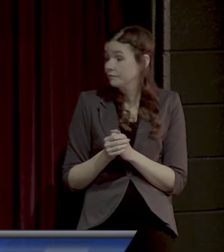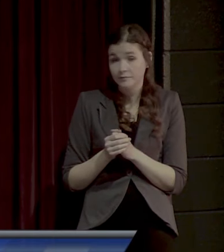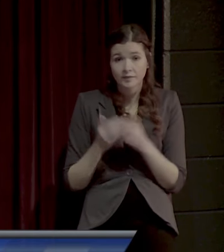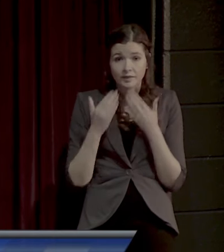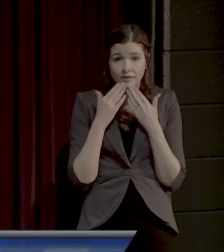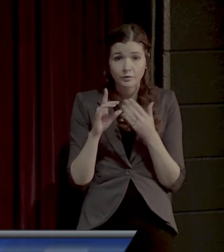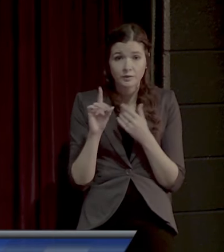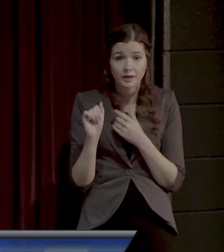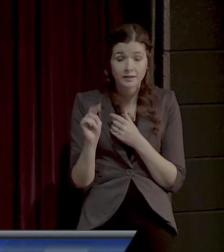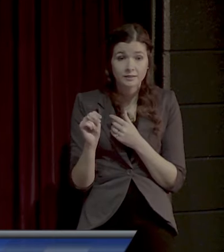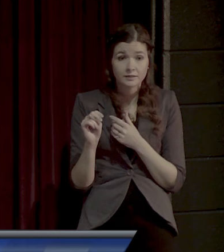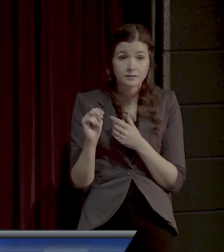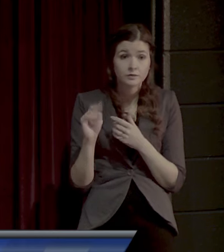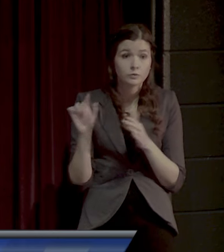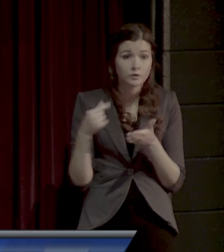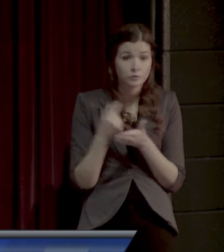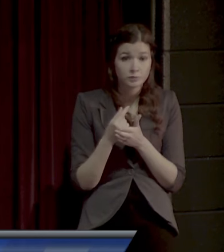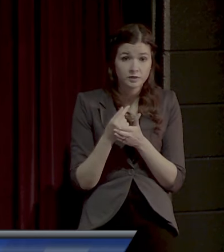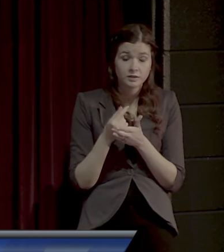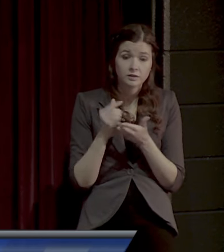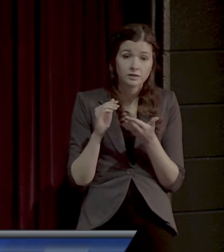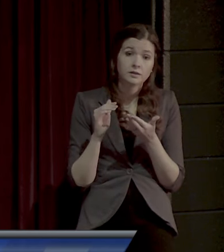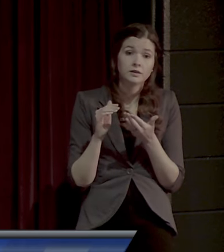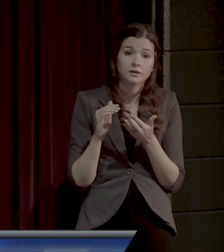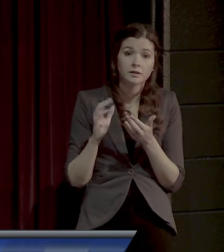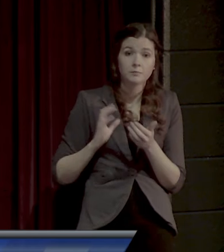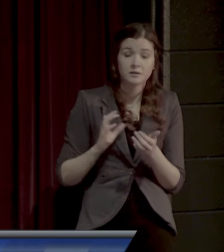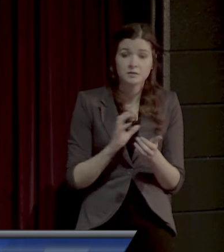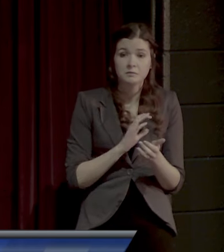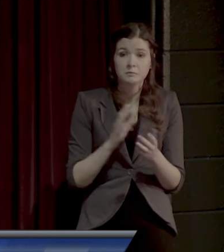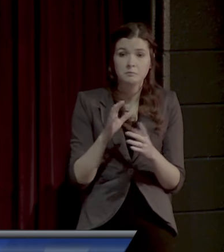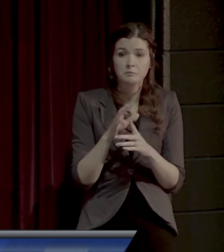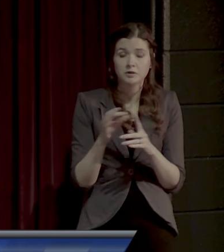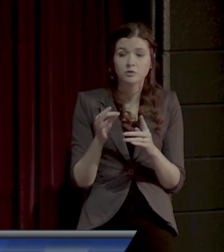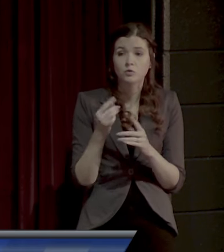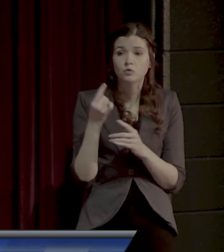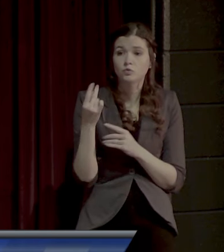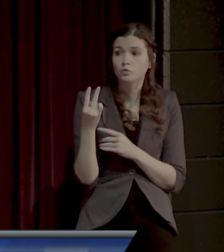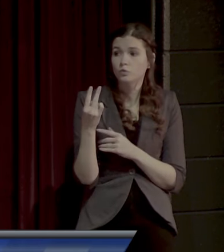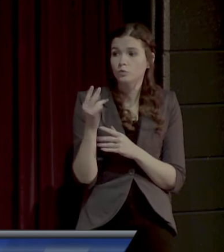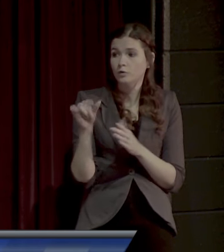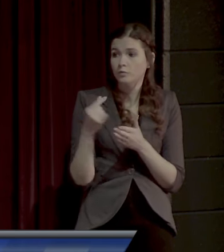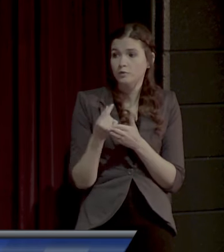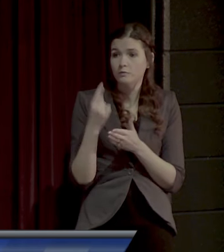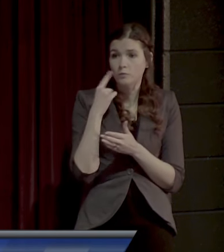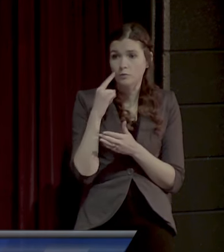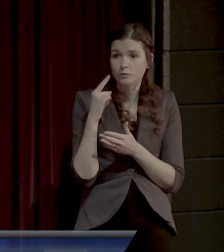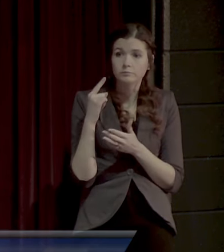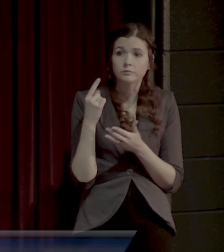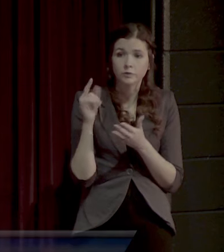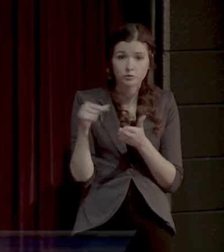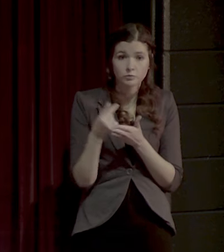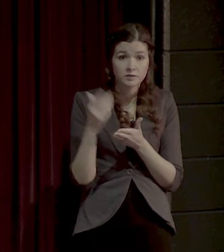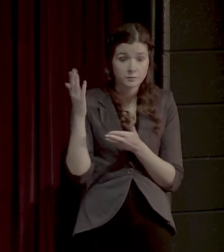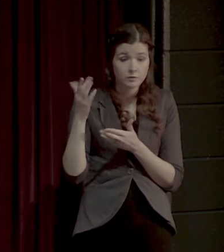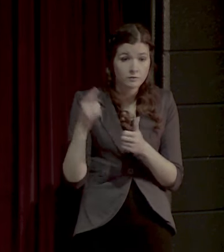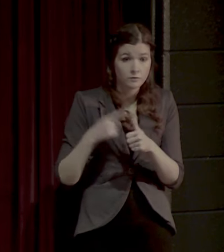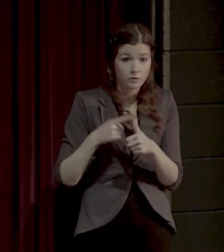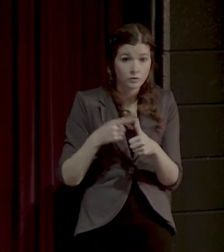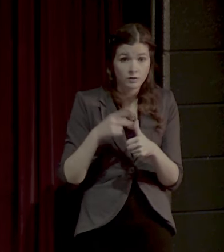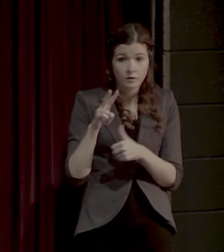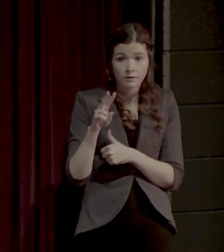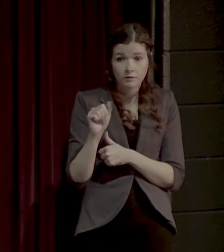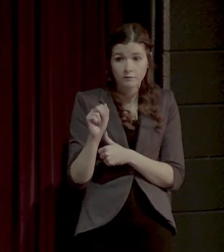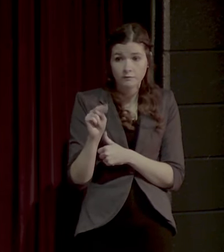Thank you, Dan. The graduation committee selected two graduates to serve as commencement speakers here today. The first is